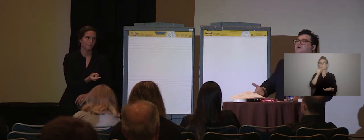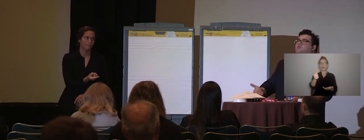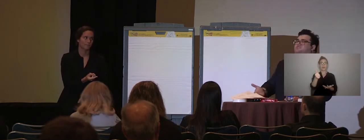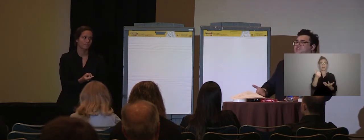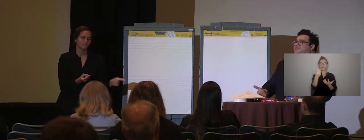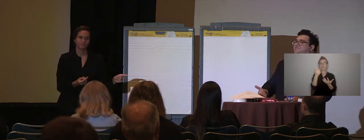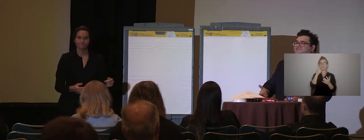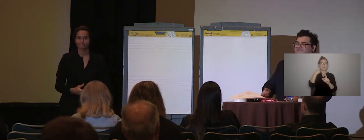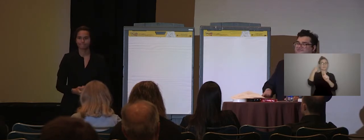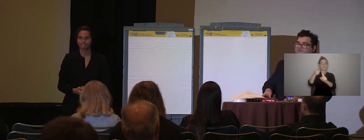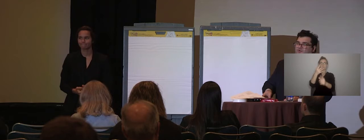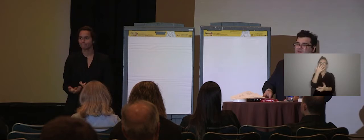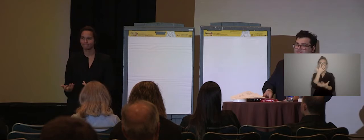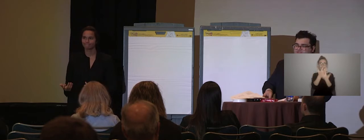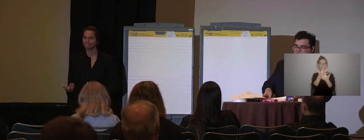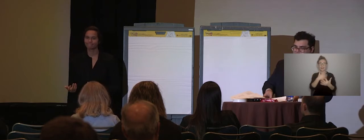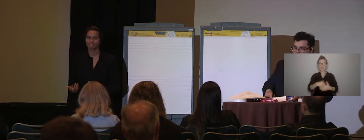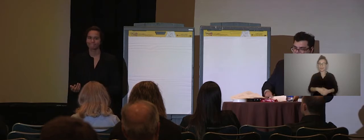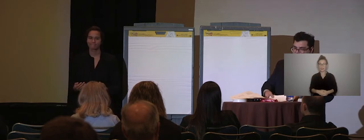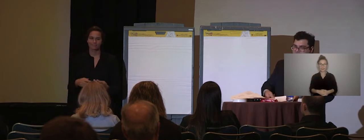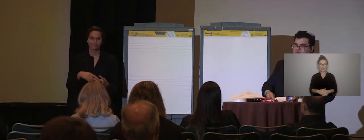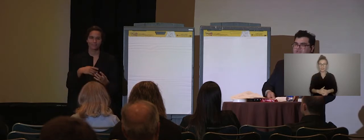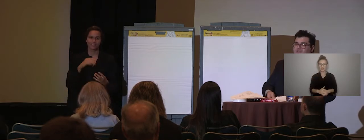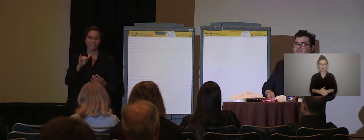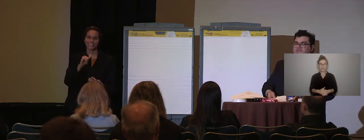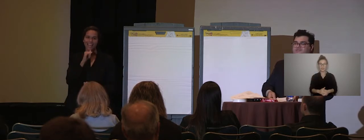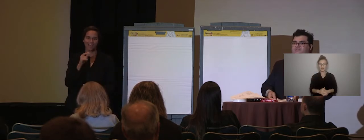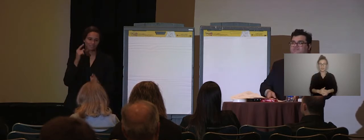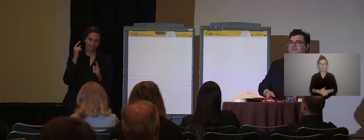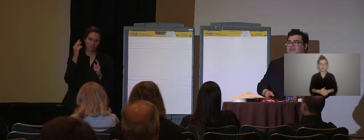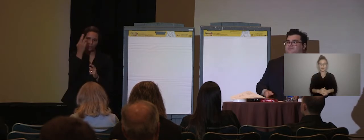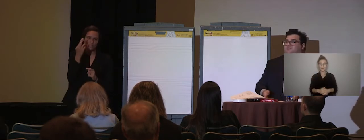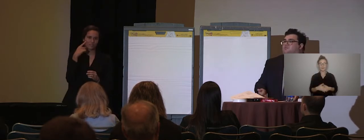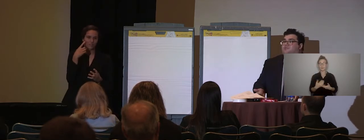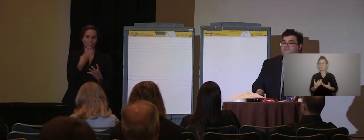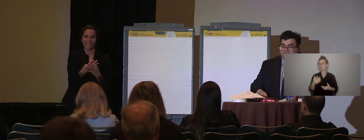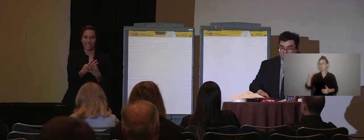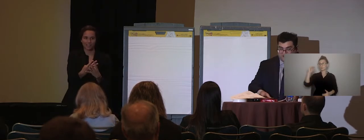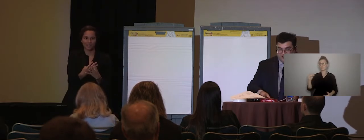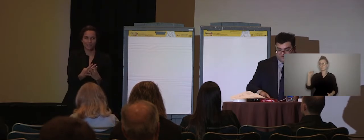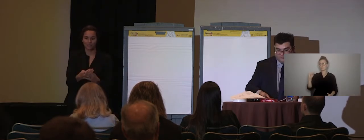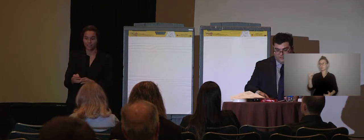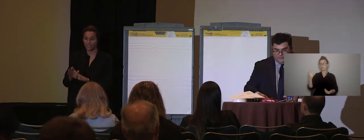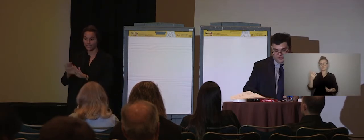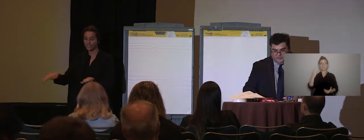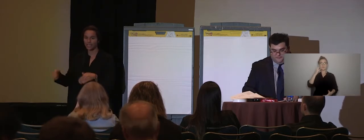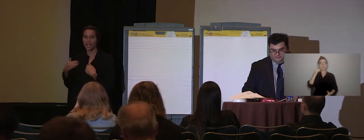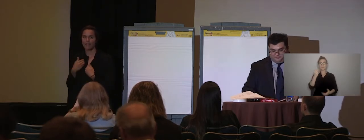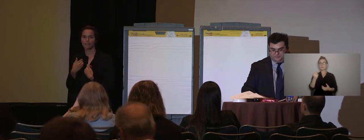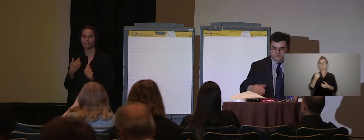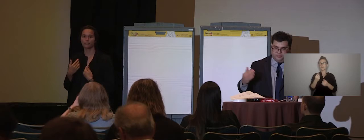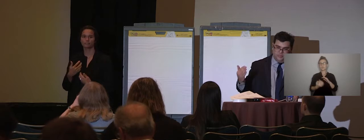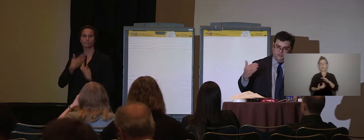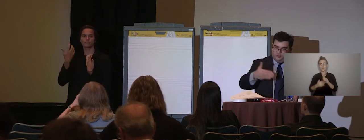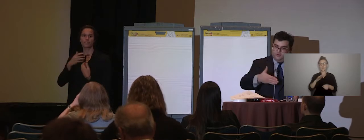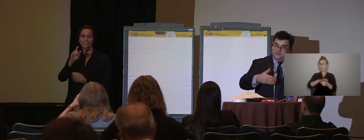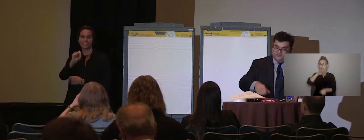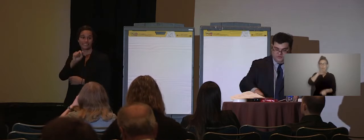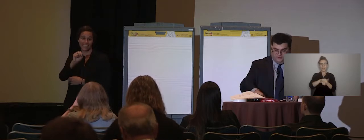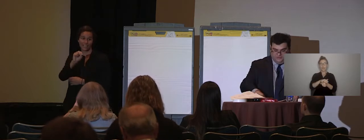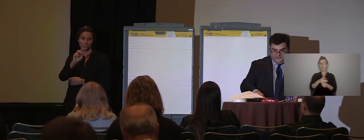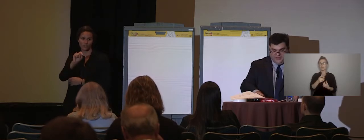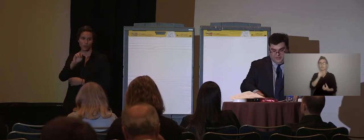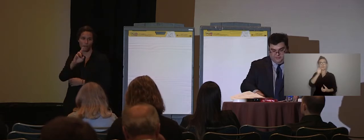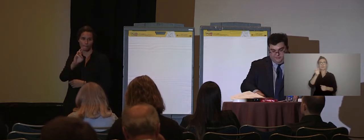That's not what jail is for, these little kids having a little bit of a temper tantrum. Going